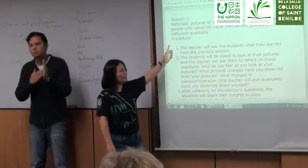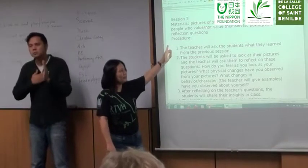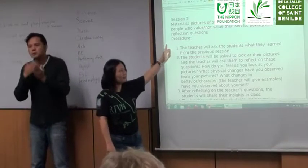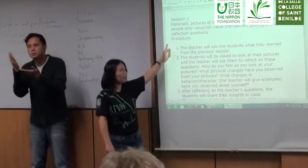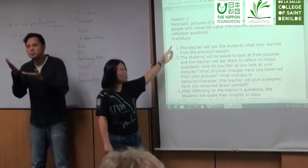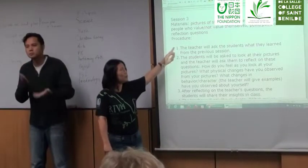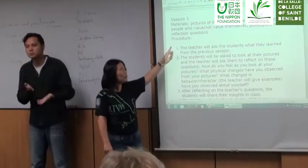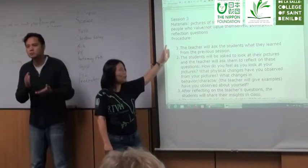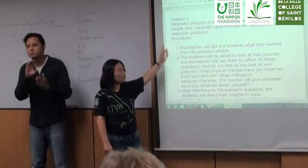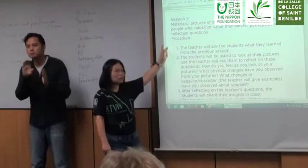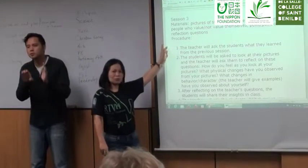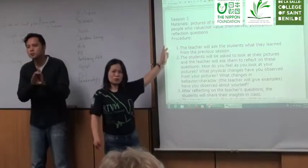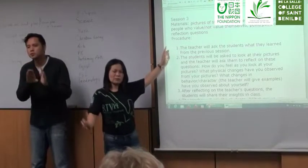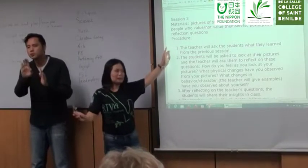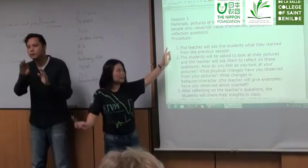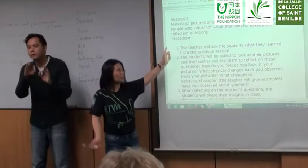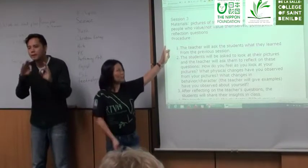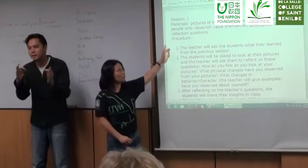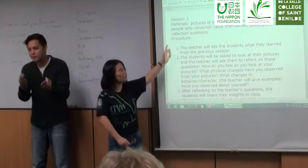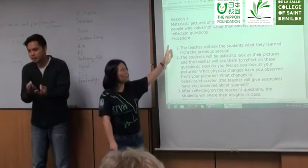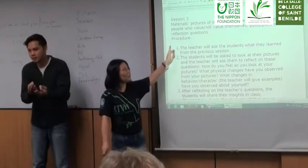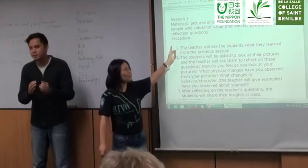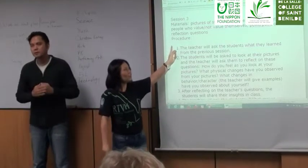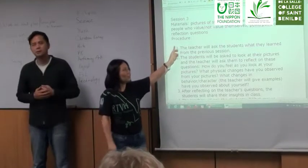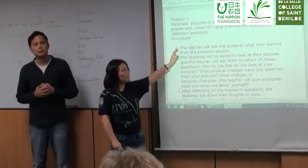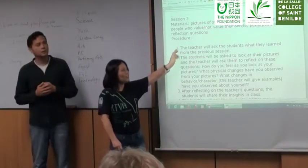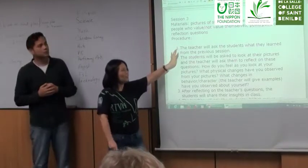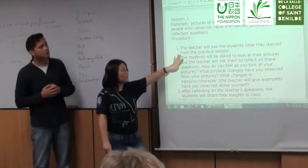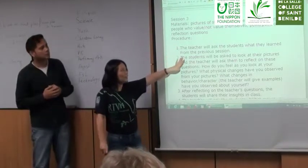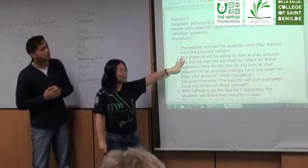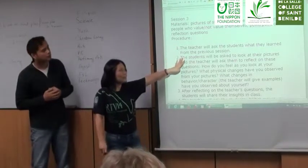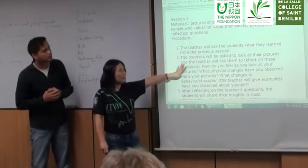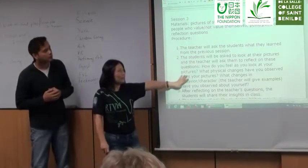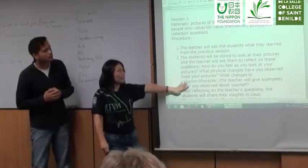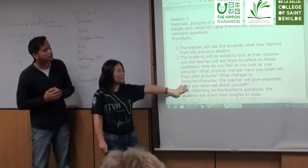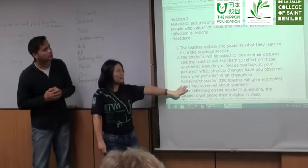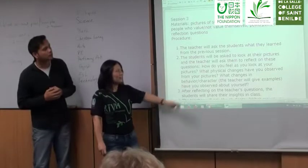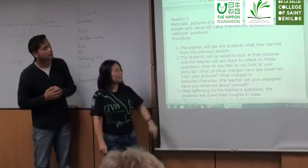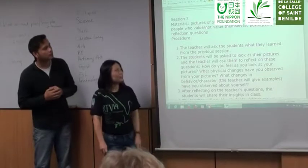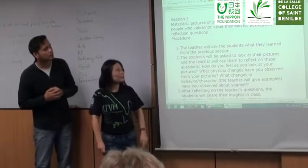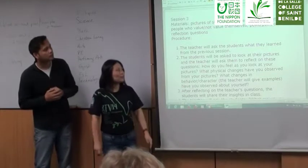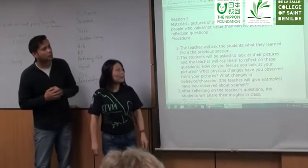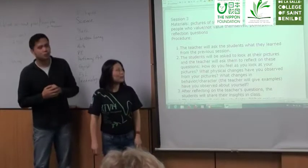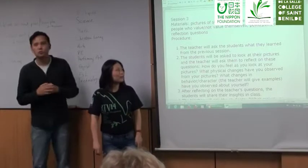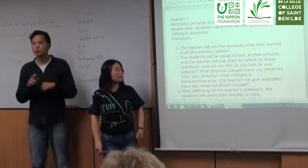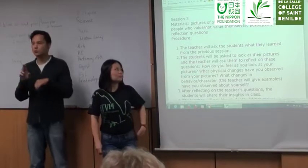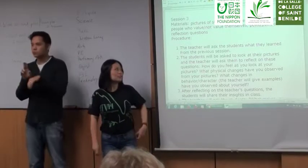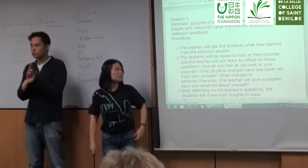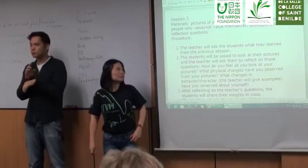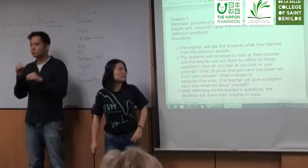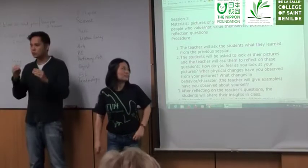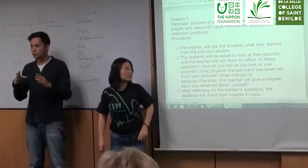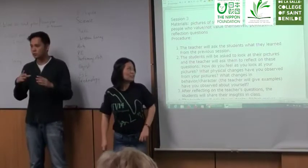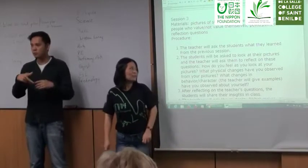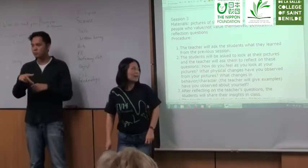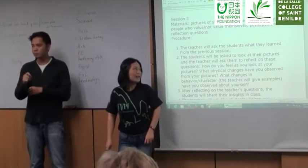then PowerPoints used by the teacher. Okay. First